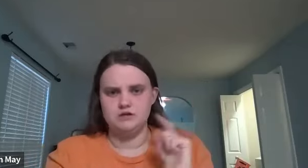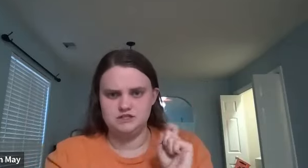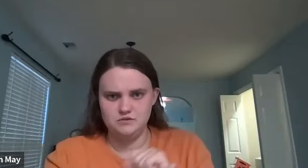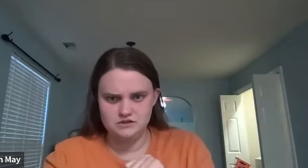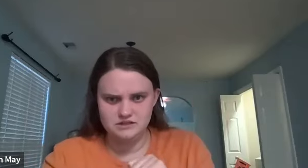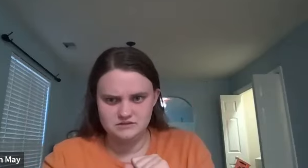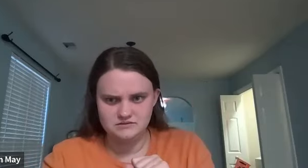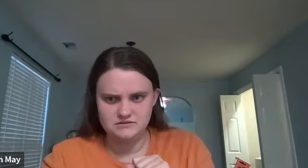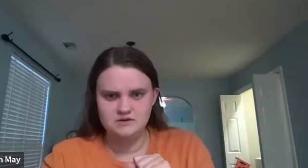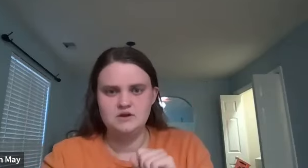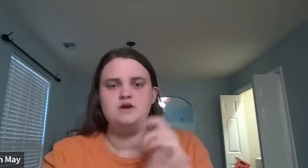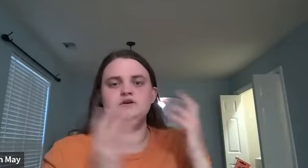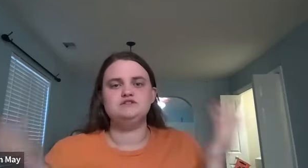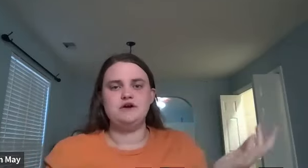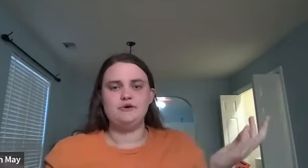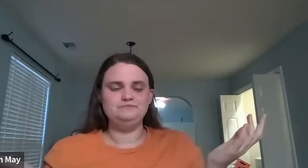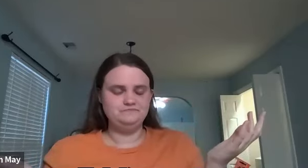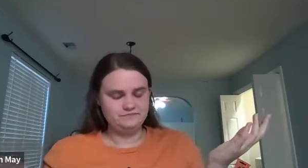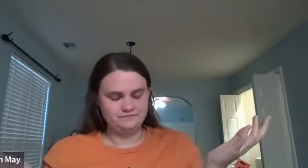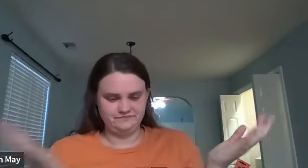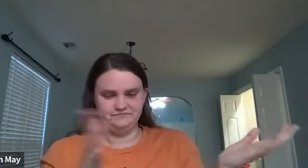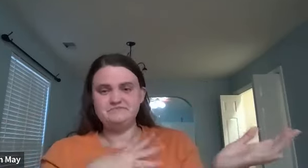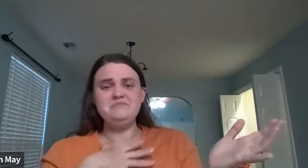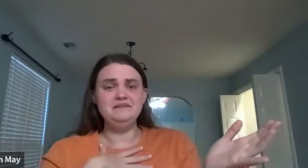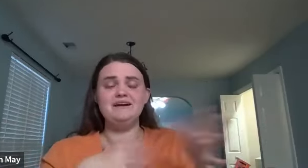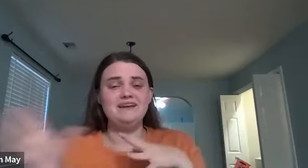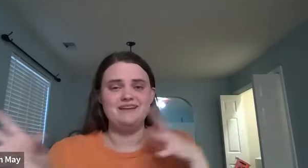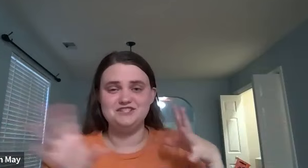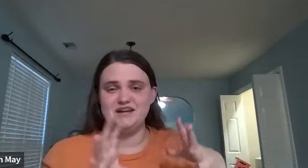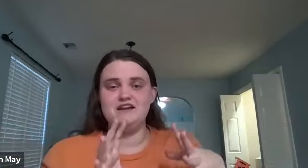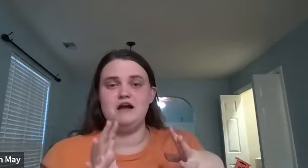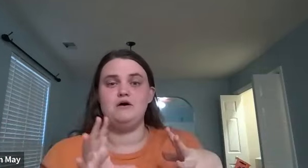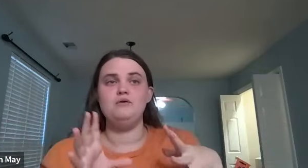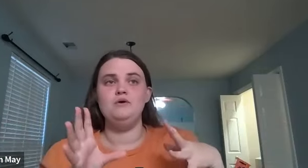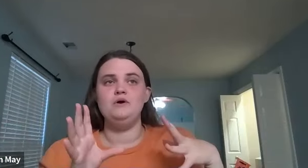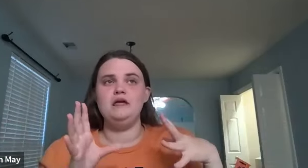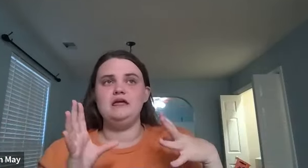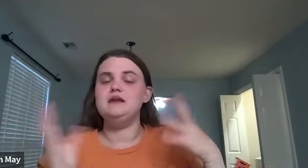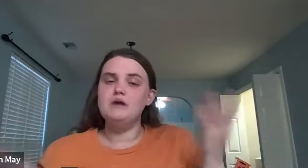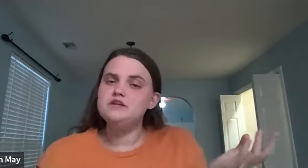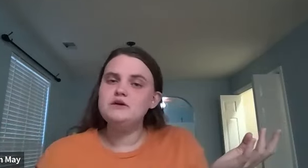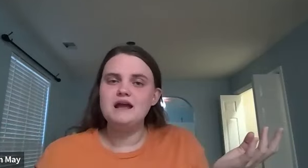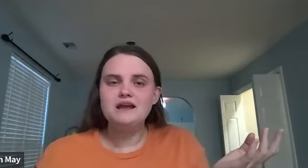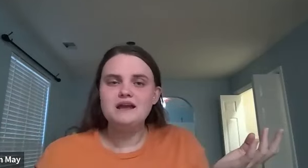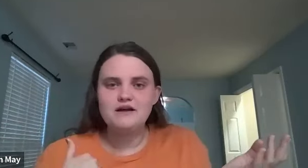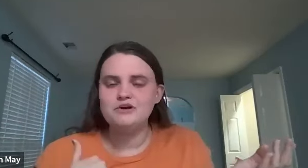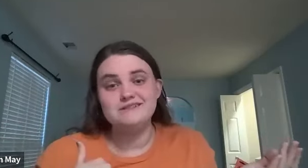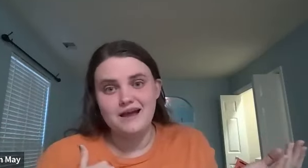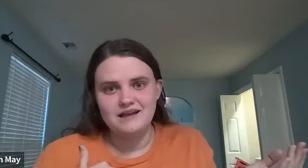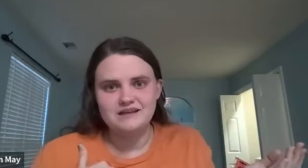question words. So again, that's just kind of how, and you know, and I kind of personally, I like it. I